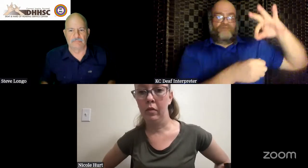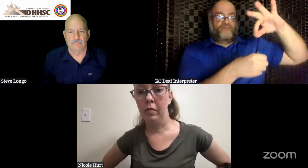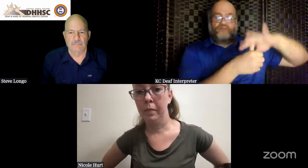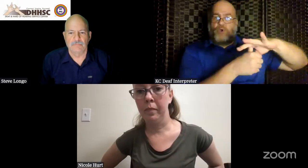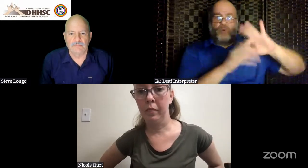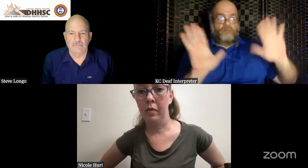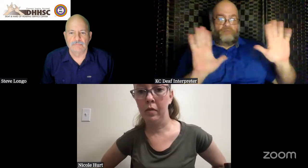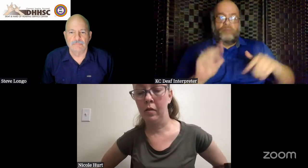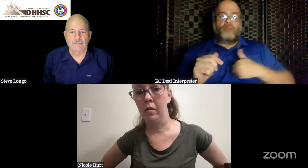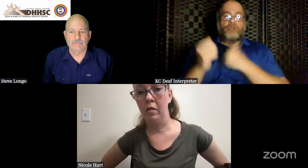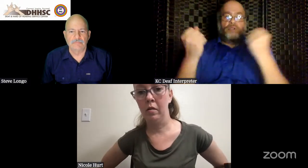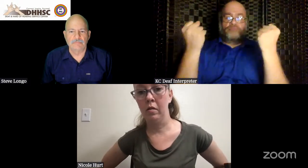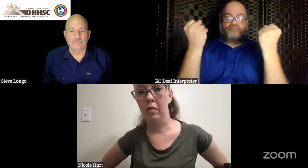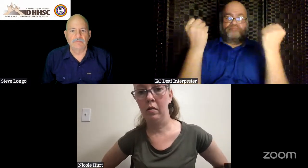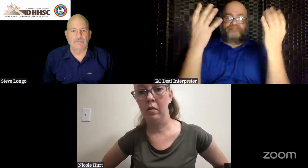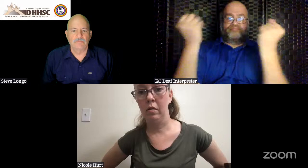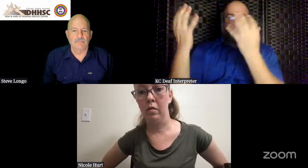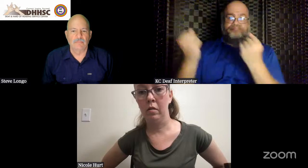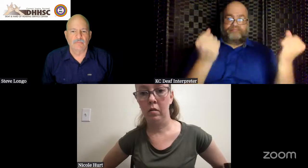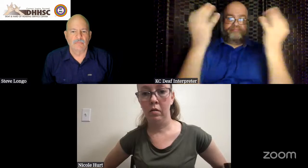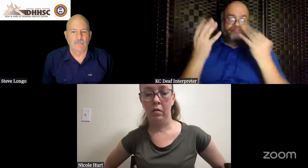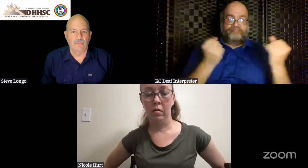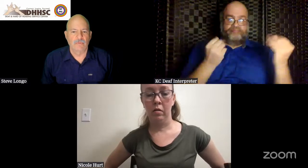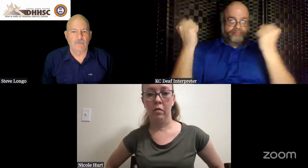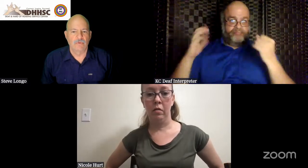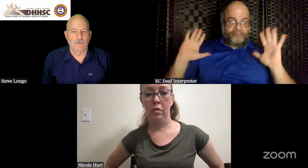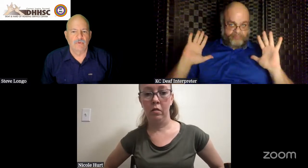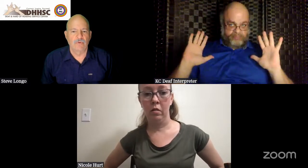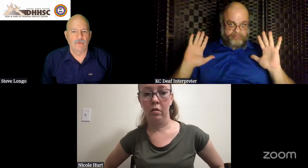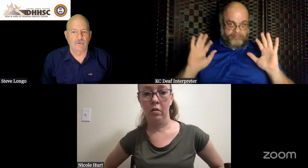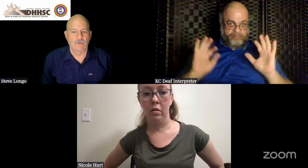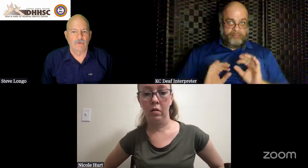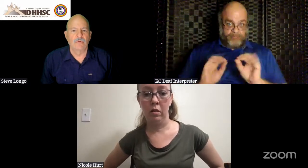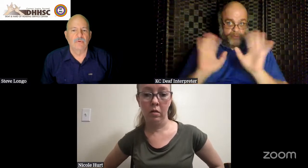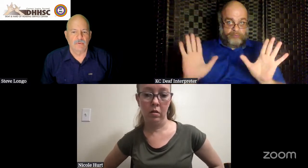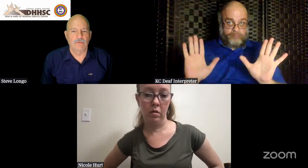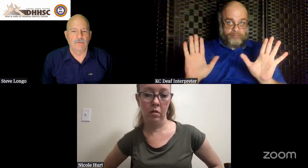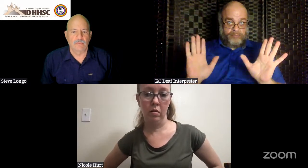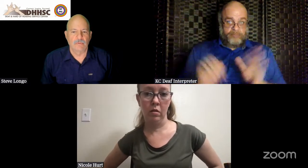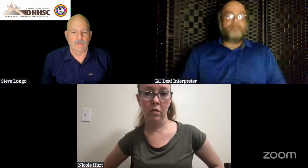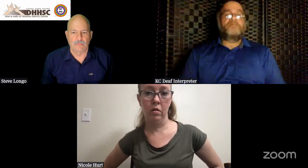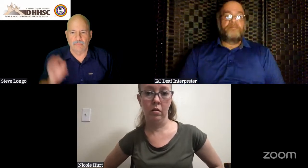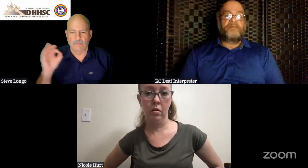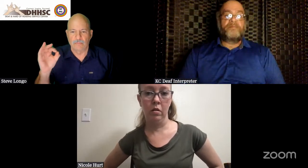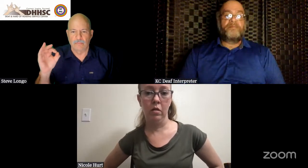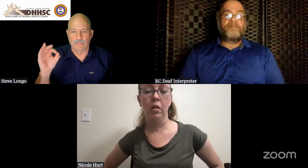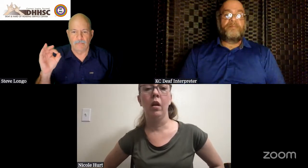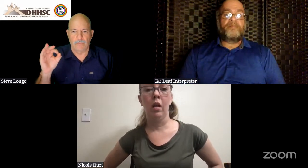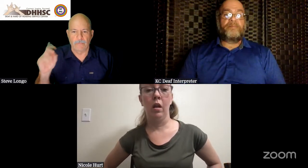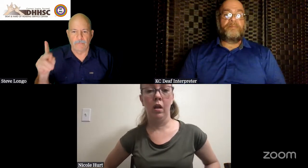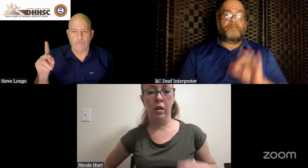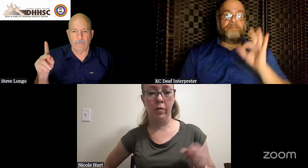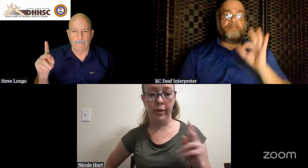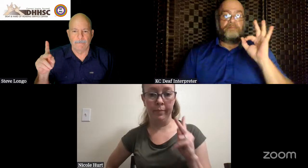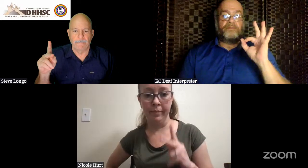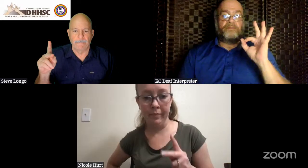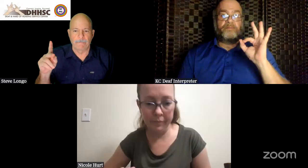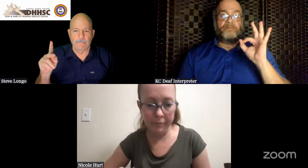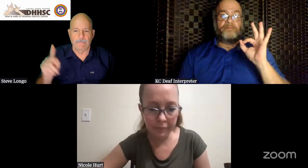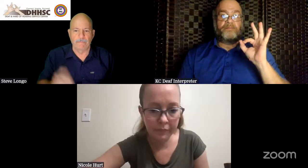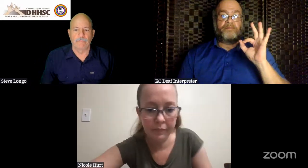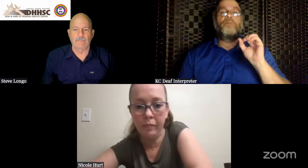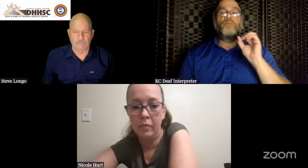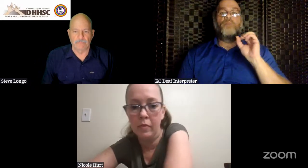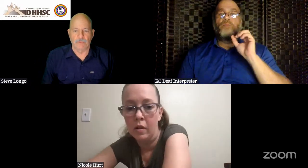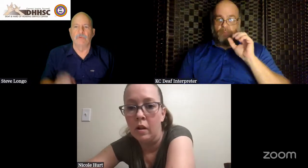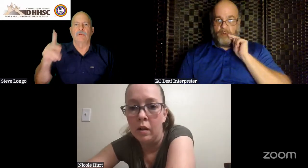Share what's on the chat so that Nicole will know as well as everyone else, or anyone who doesn't read the chat carefully. Can somebody